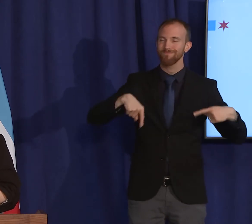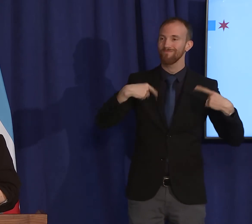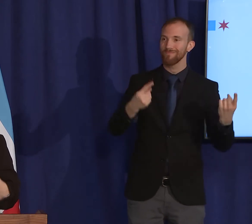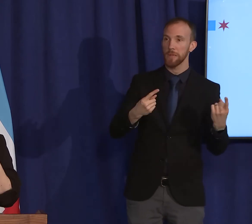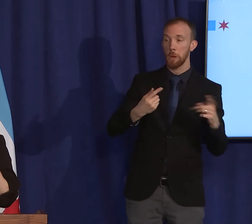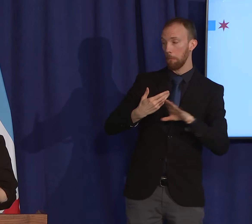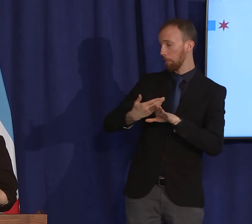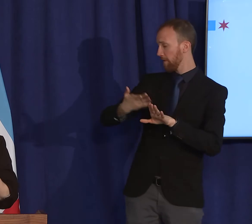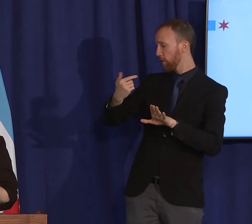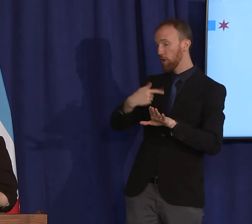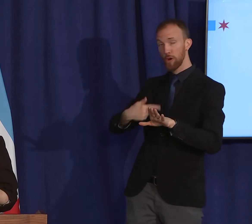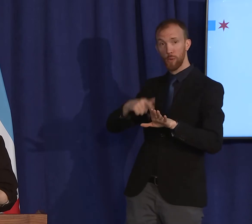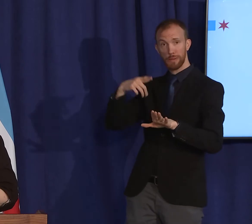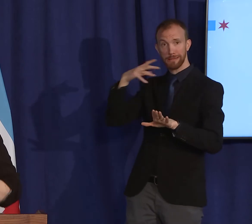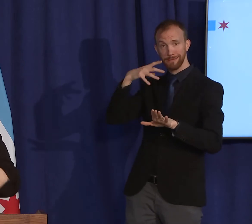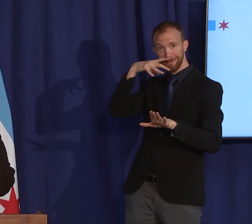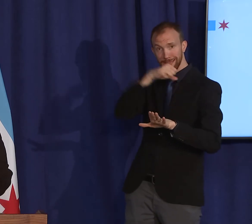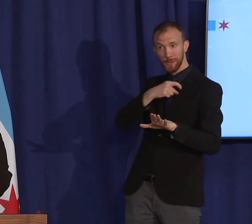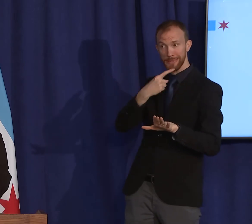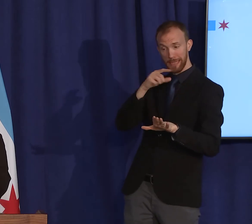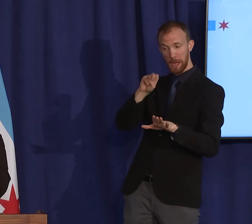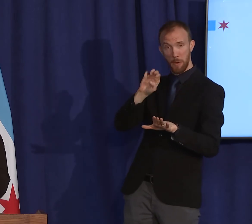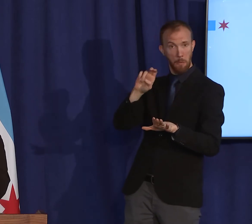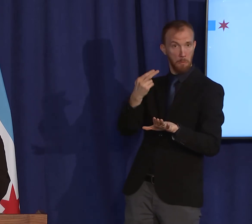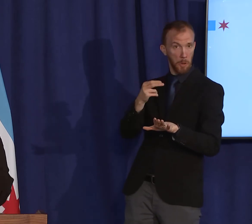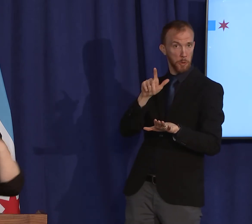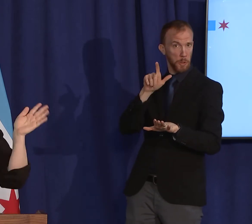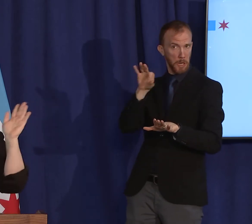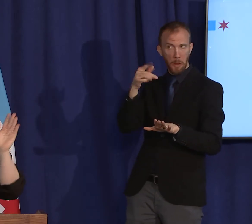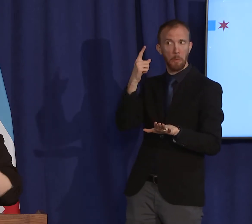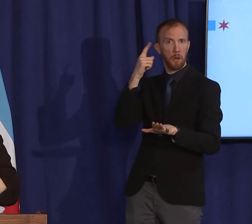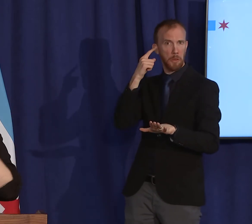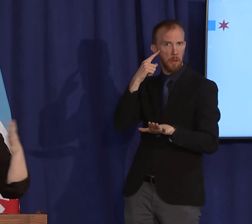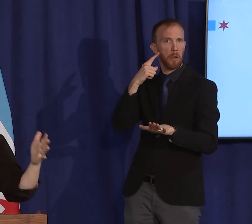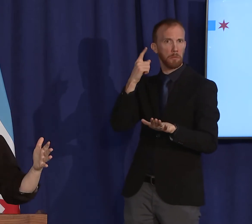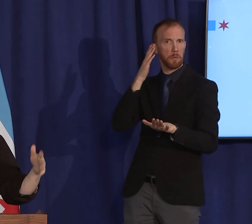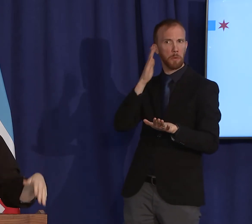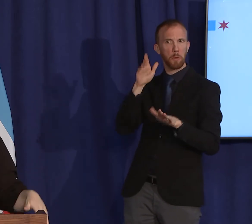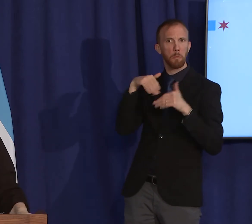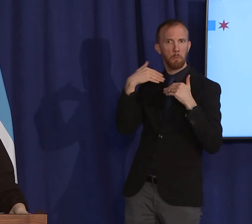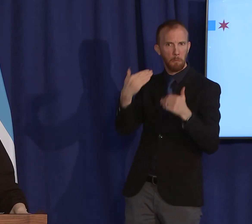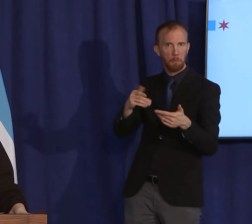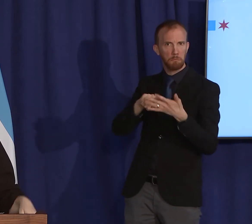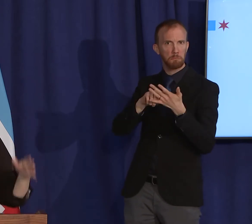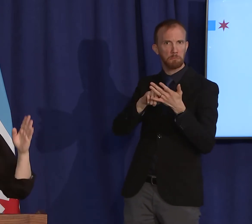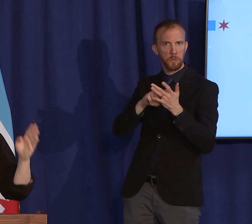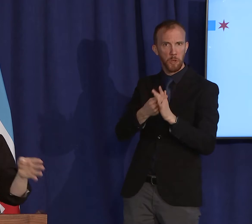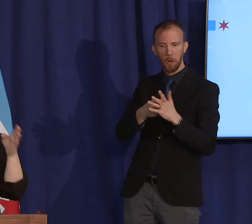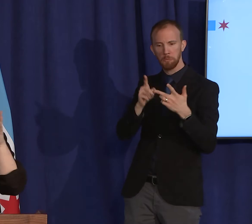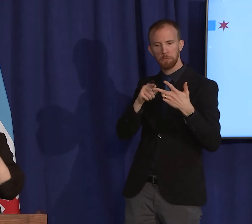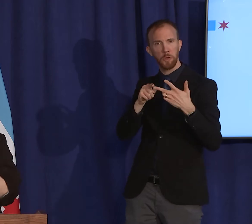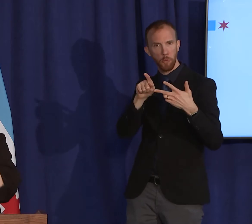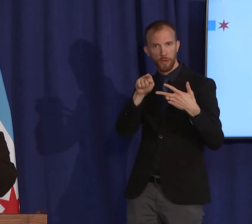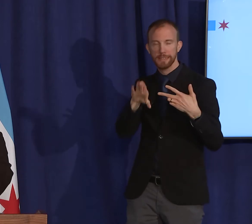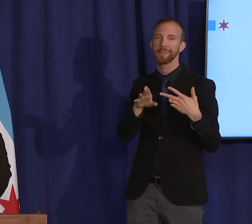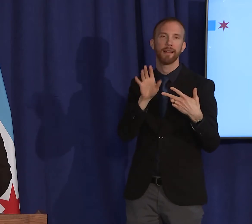March 29th would be when we would move to 1C way back in December when we set out our time frame. So 1A, 1B,